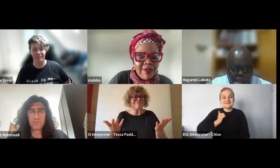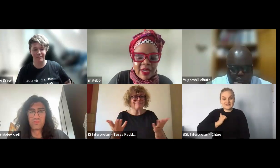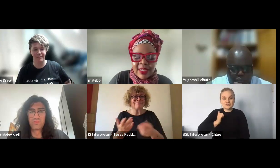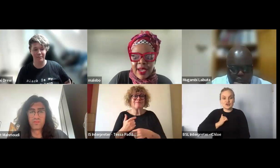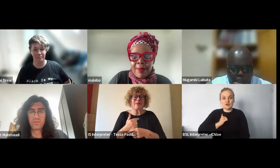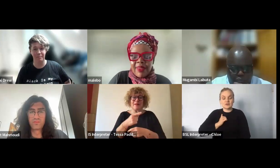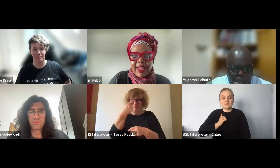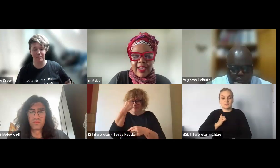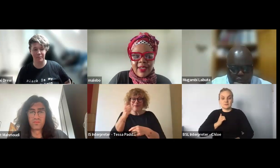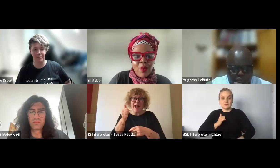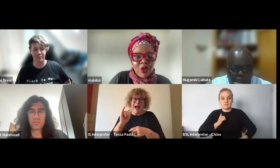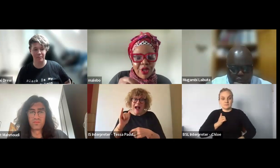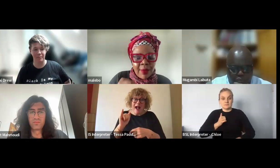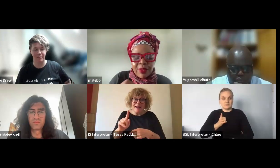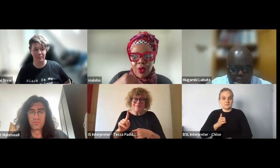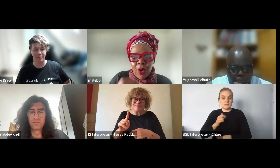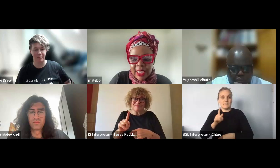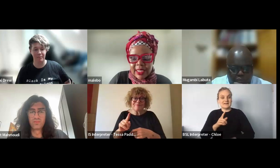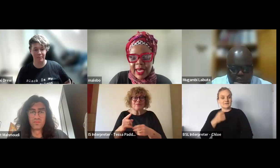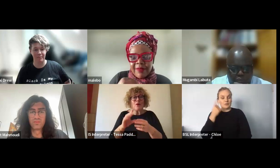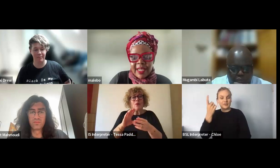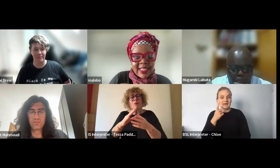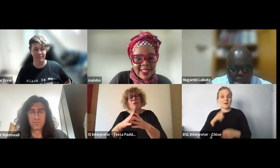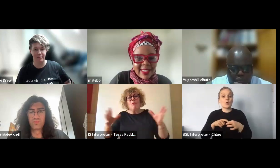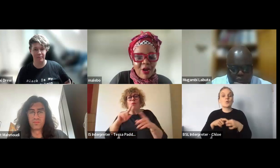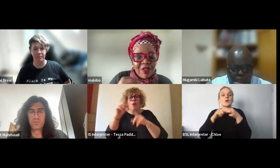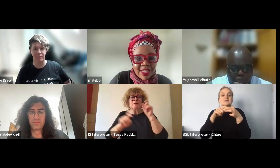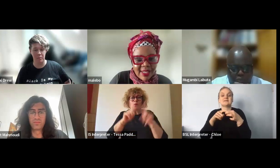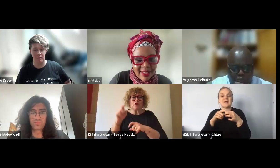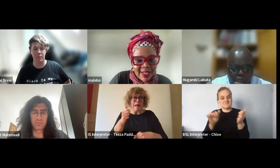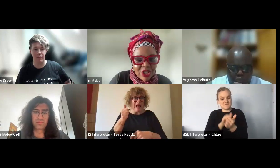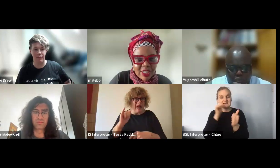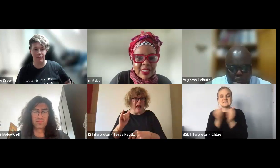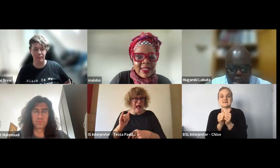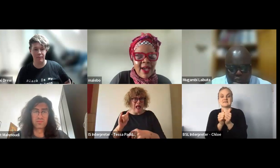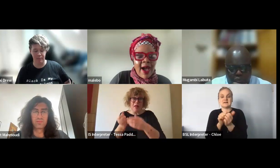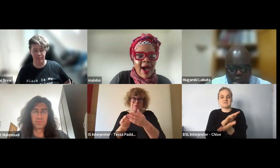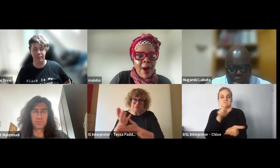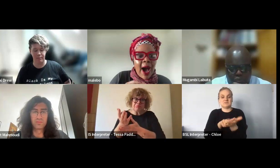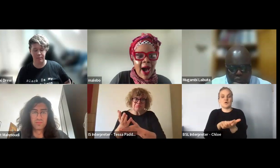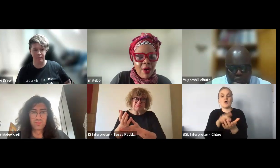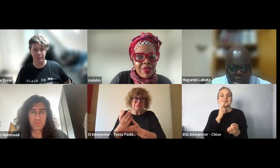many would have it. But then when you think about the quality and validity of this intelligence,